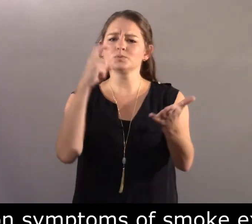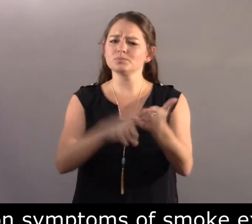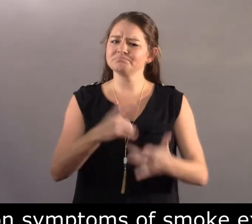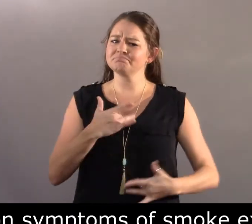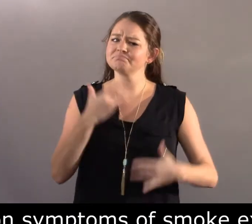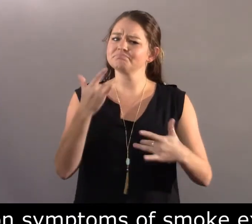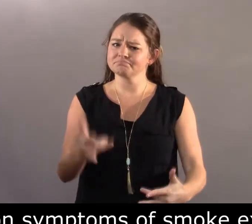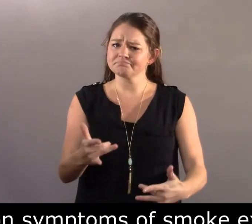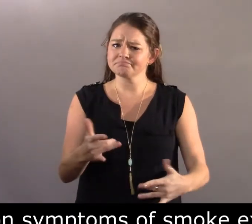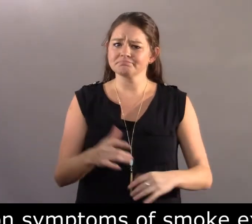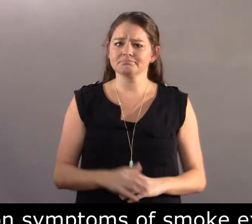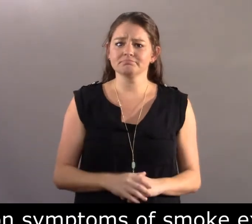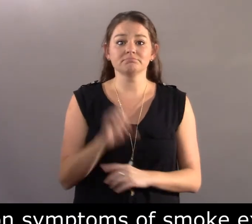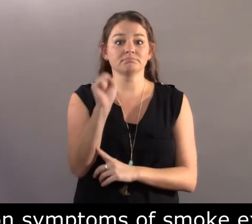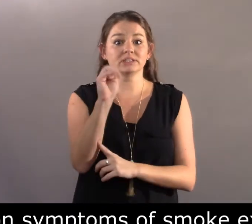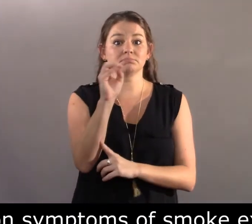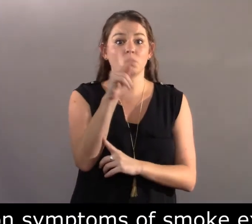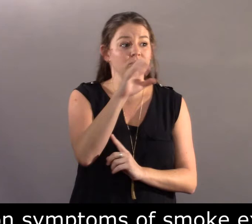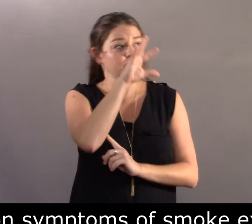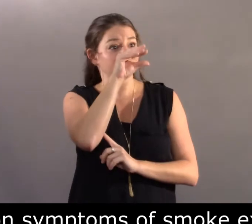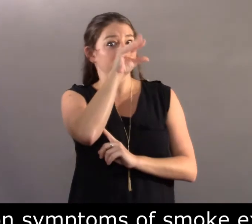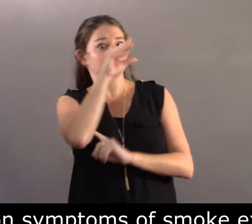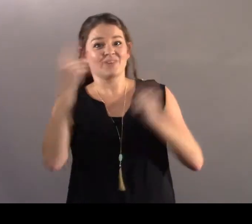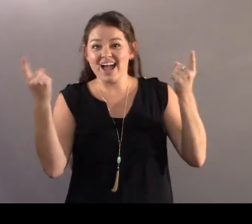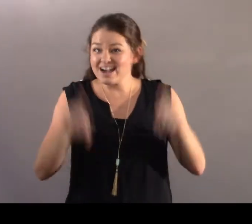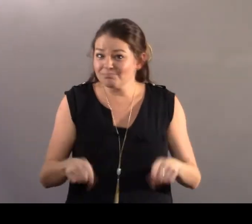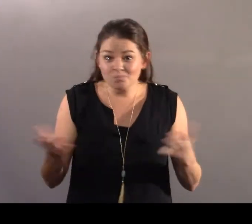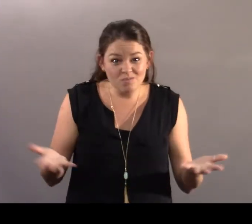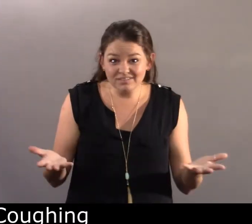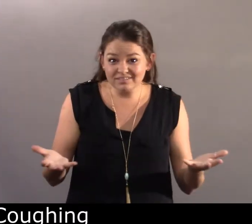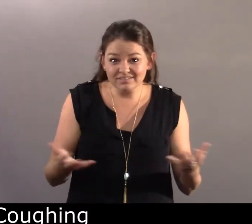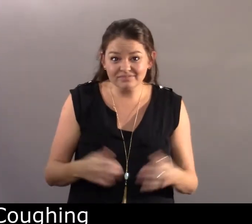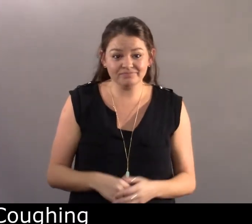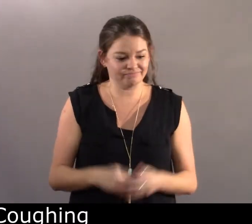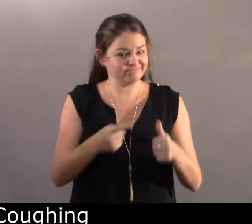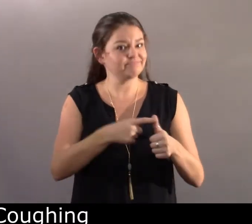Common symptoms of smoke exposure include coughing,